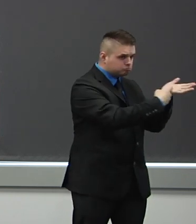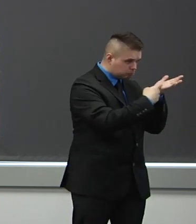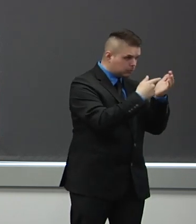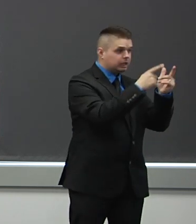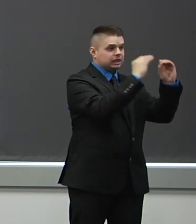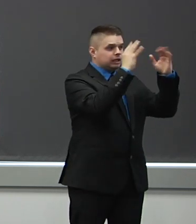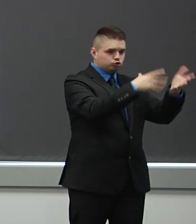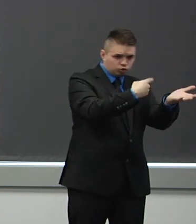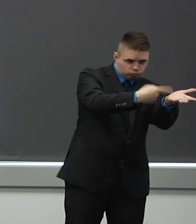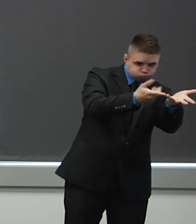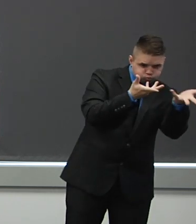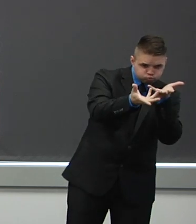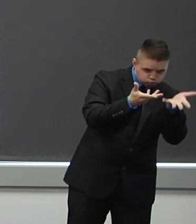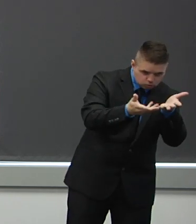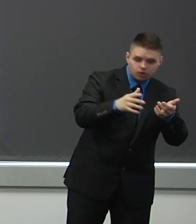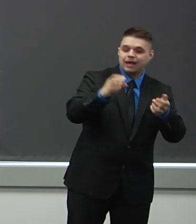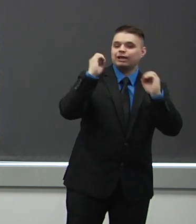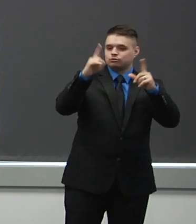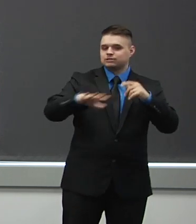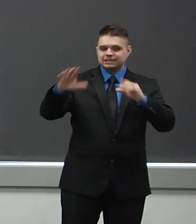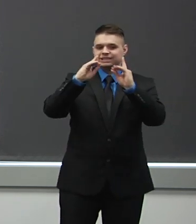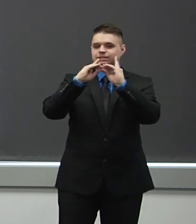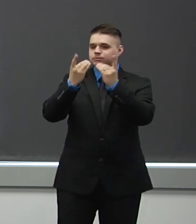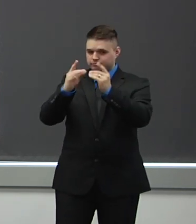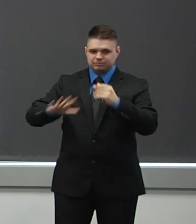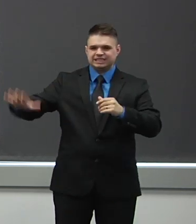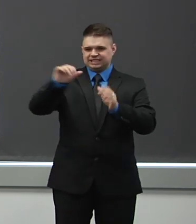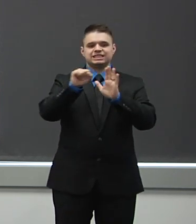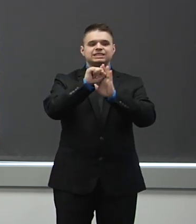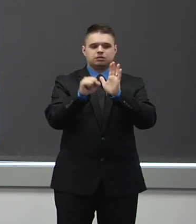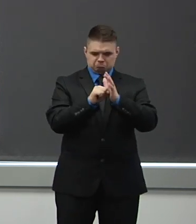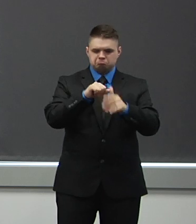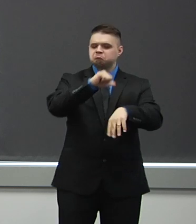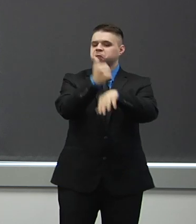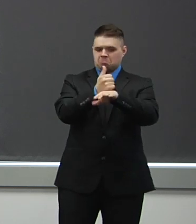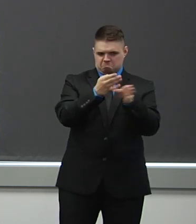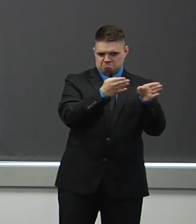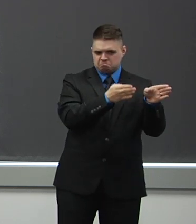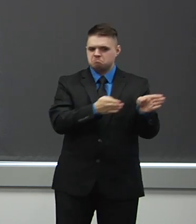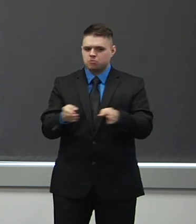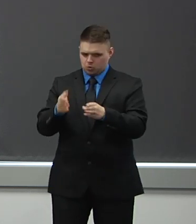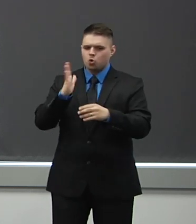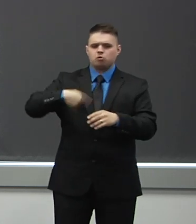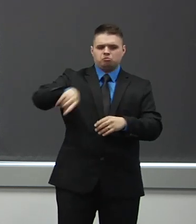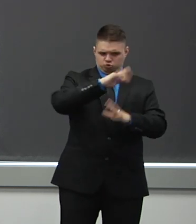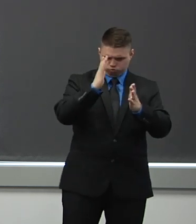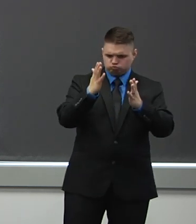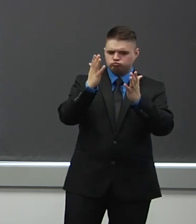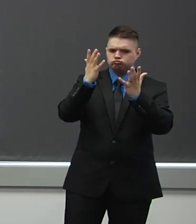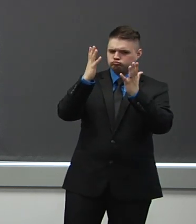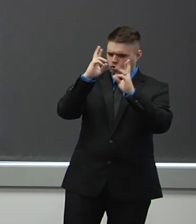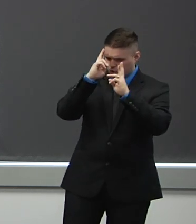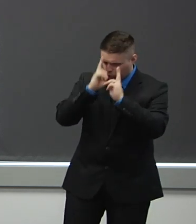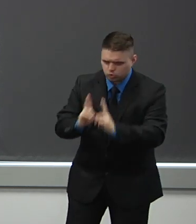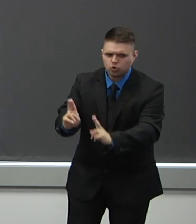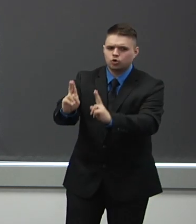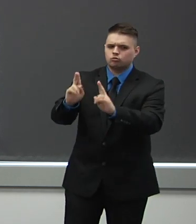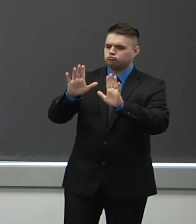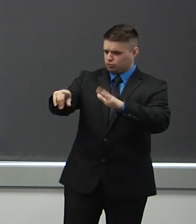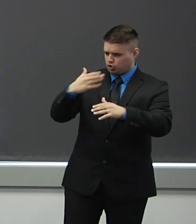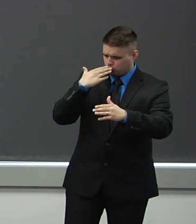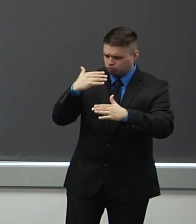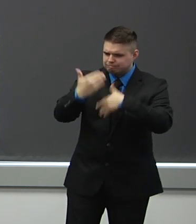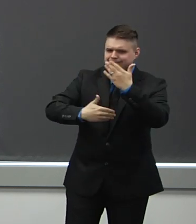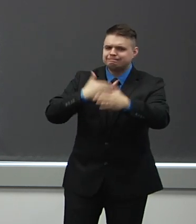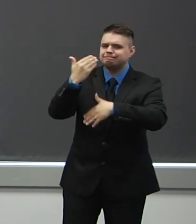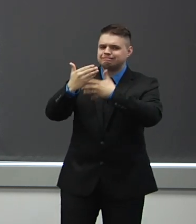districts across the state, has put together a plan that will honor the great work our students have completed through March,